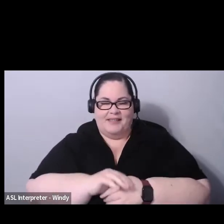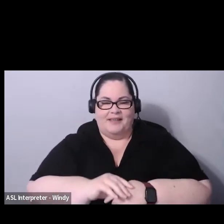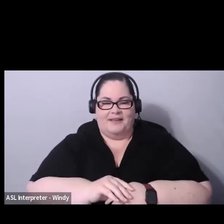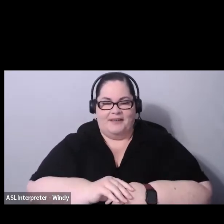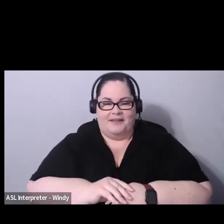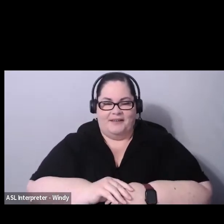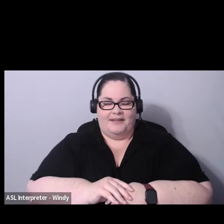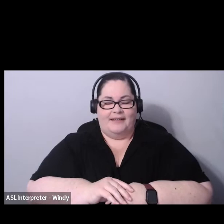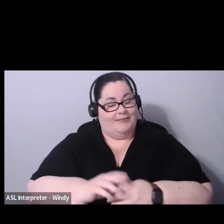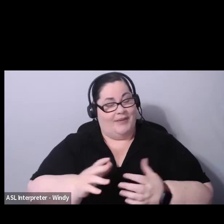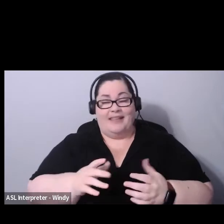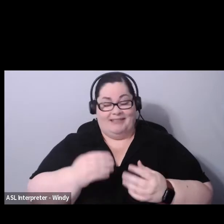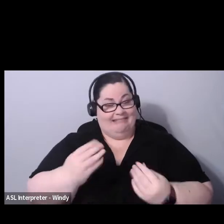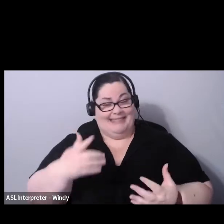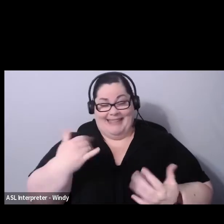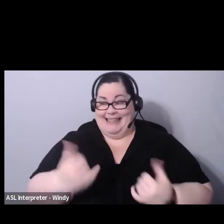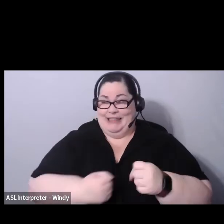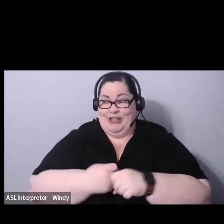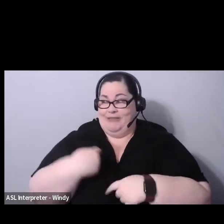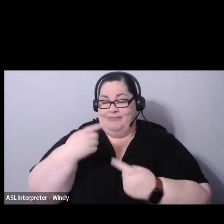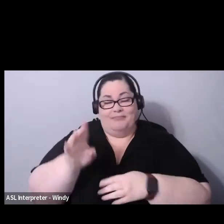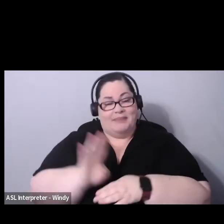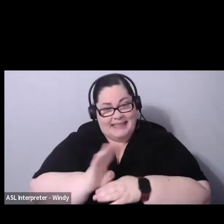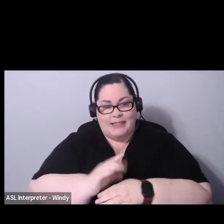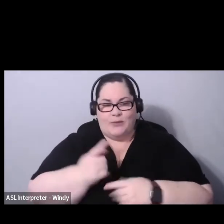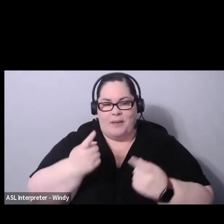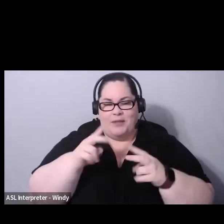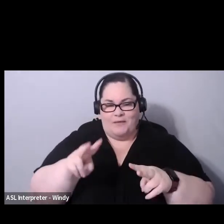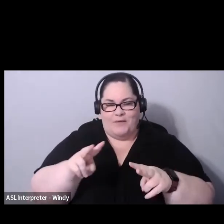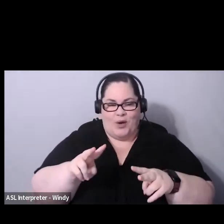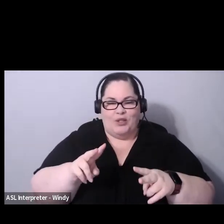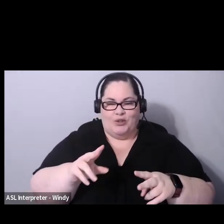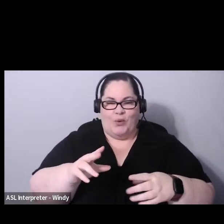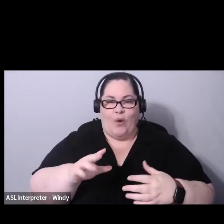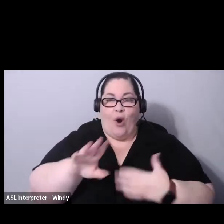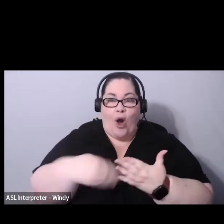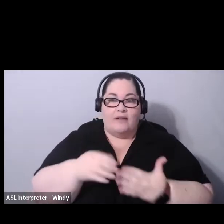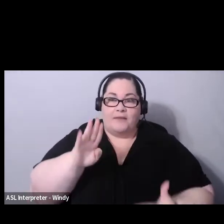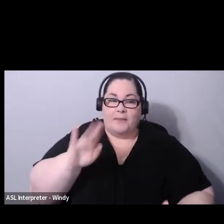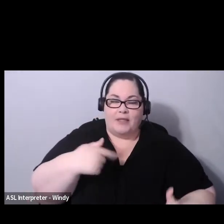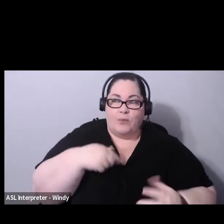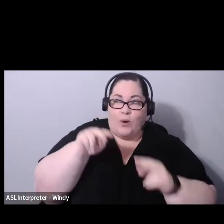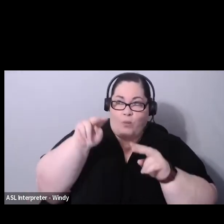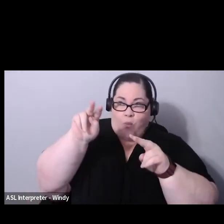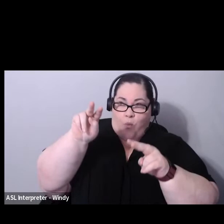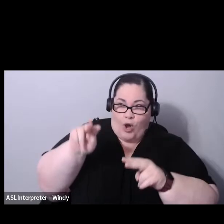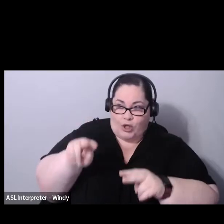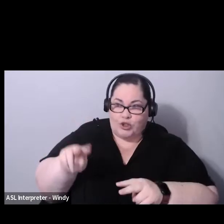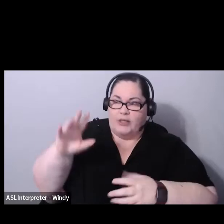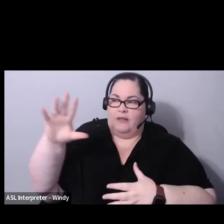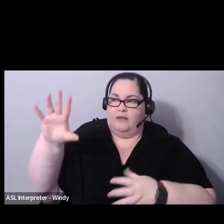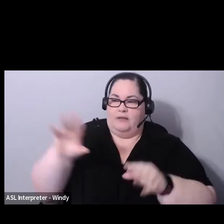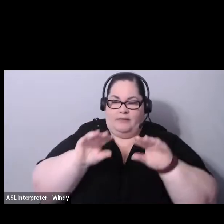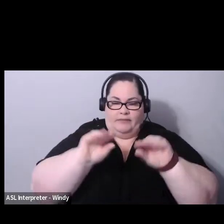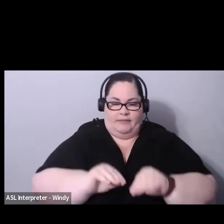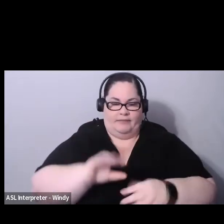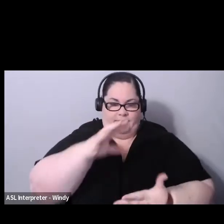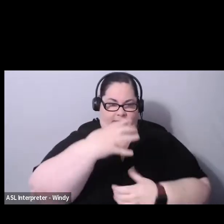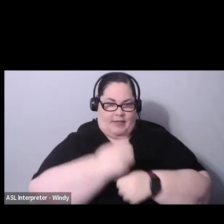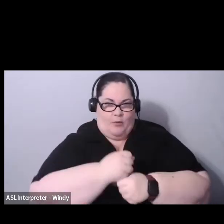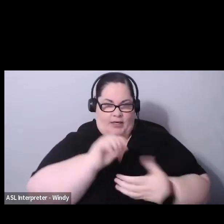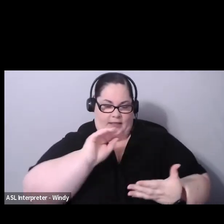been a busy year. So I'm looking forward to summarizing all the bills that we're watching, and we'll share a news release on